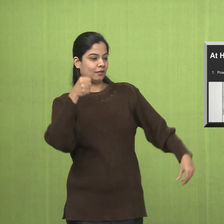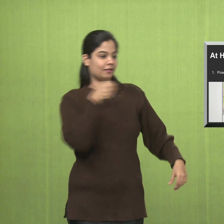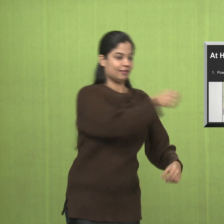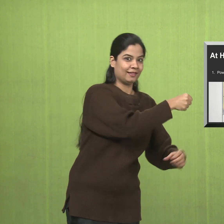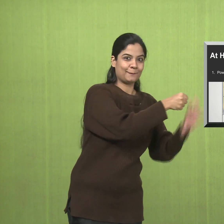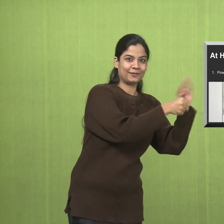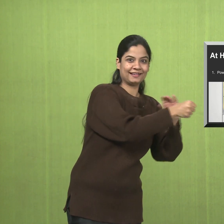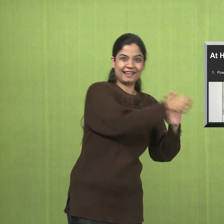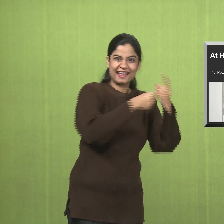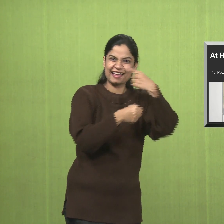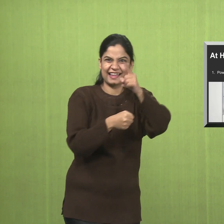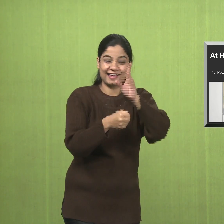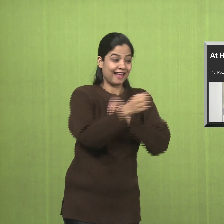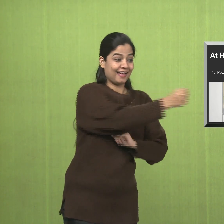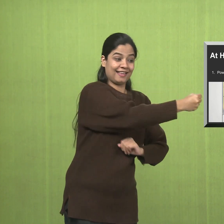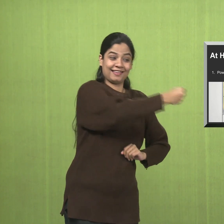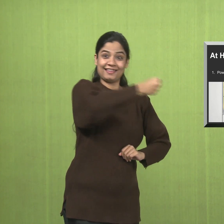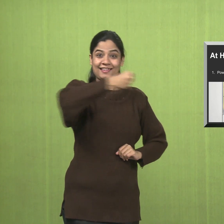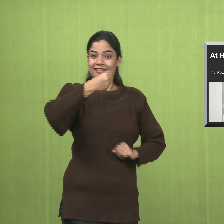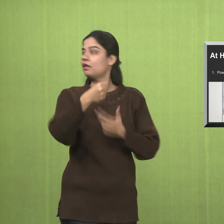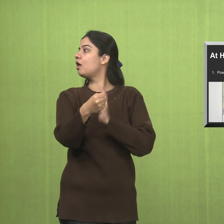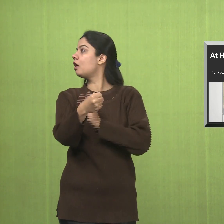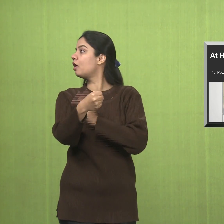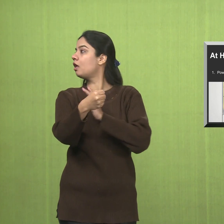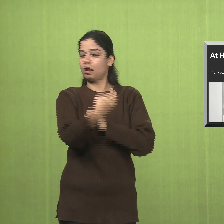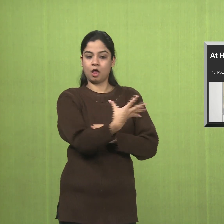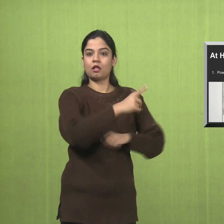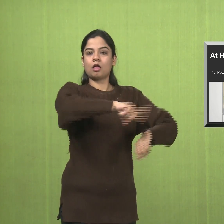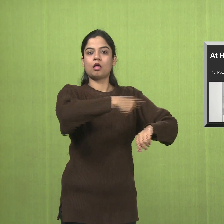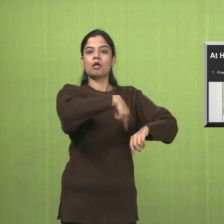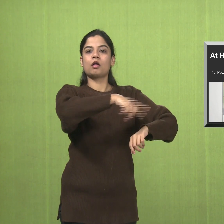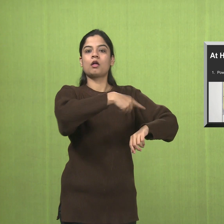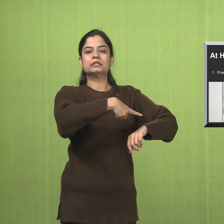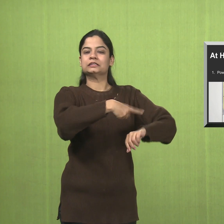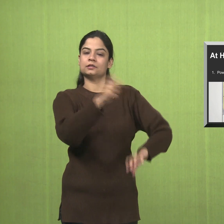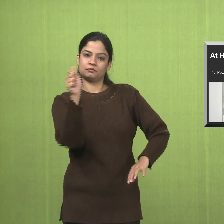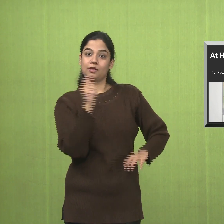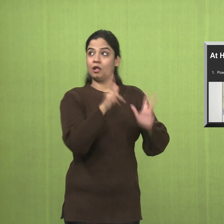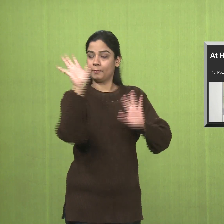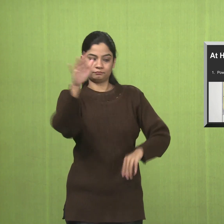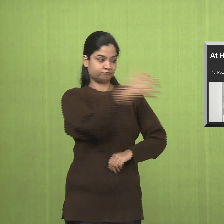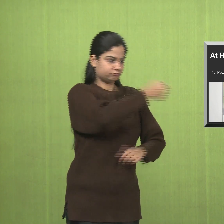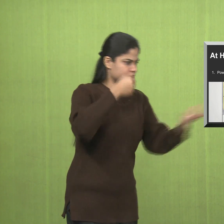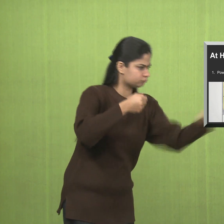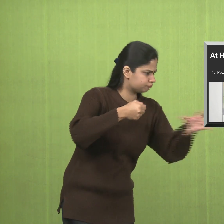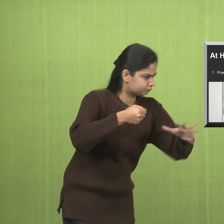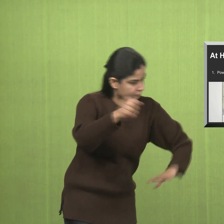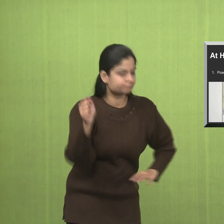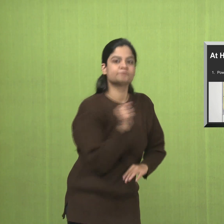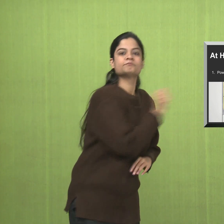it, the light gets turned on, and when we close it, the lights get turned off. So when you're turning on the light by